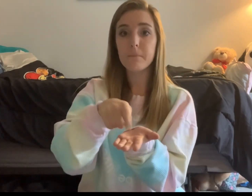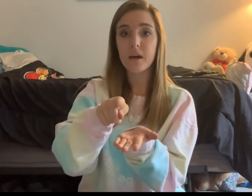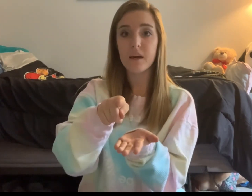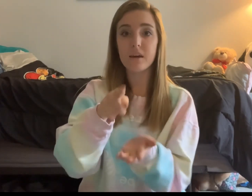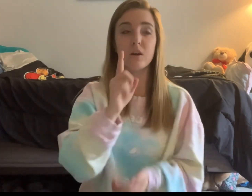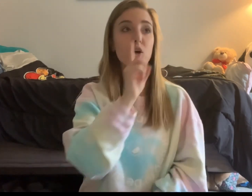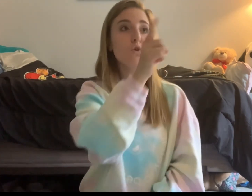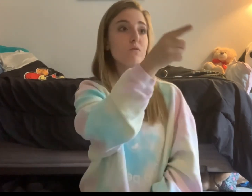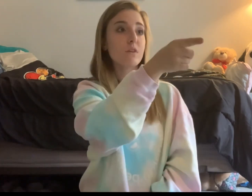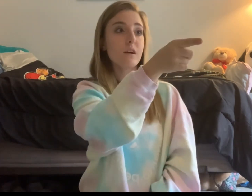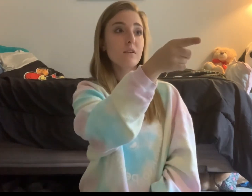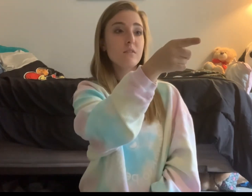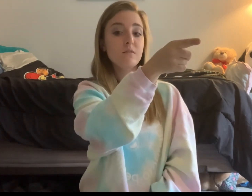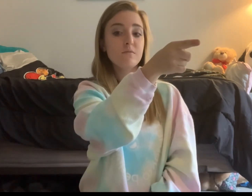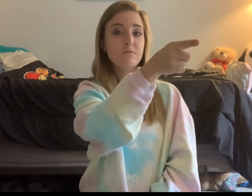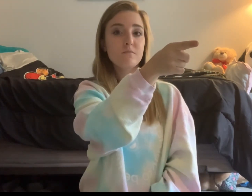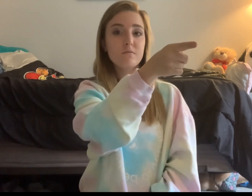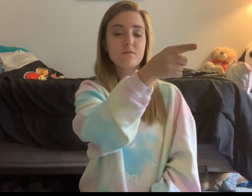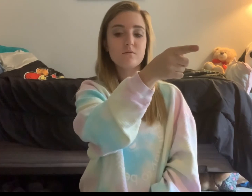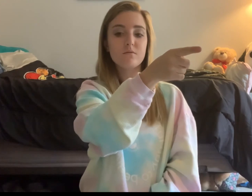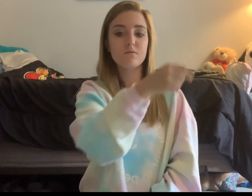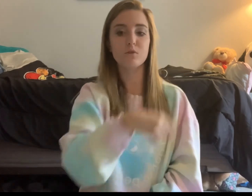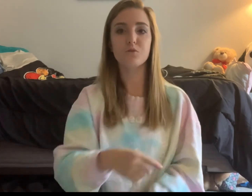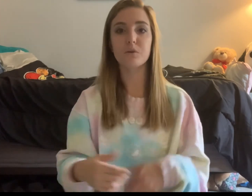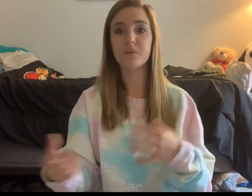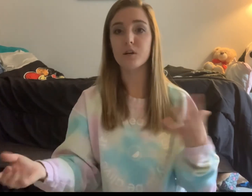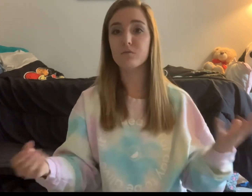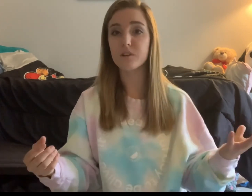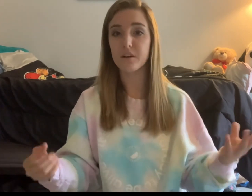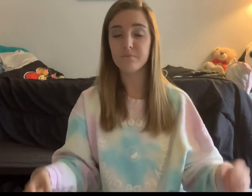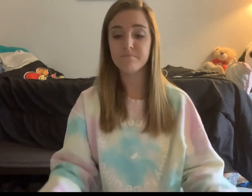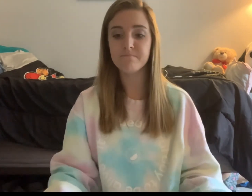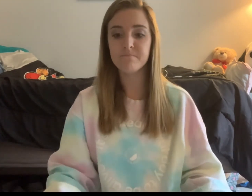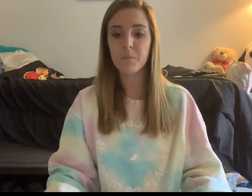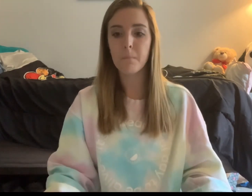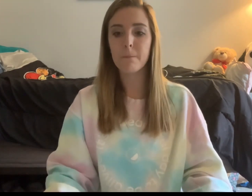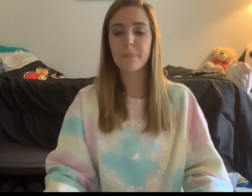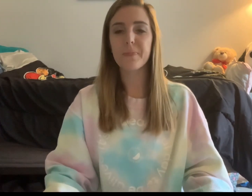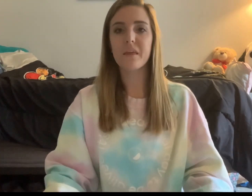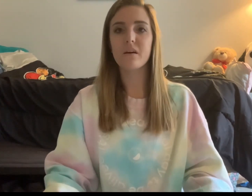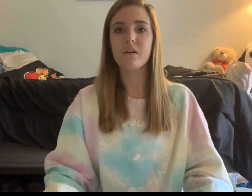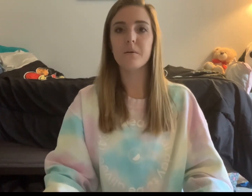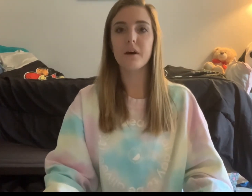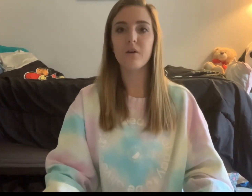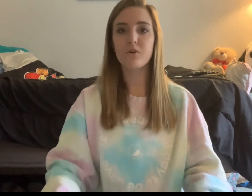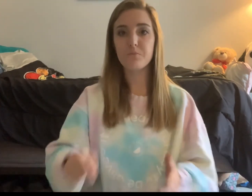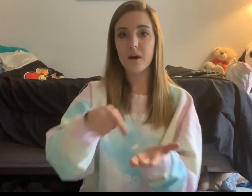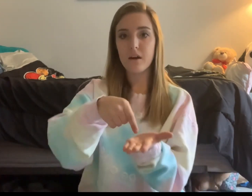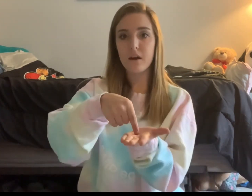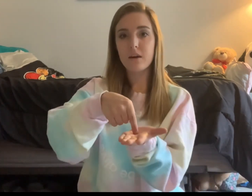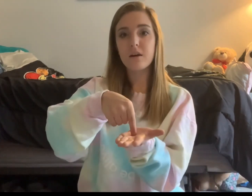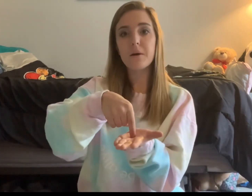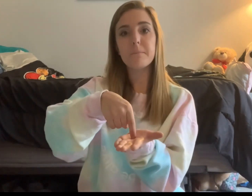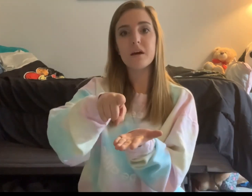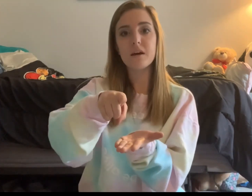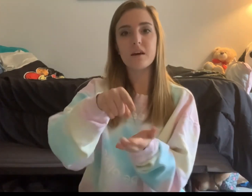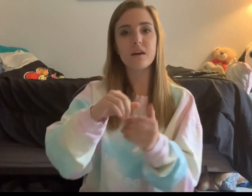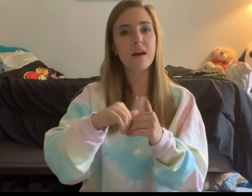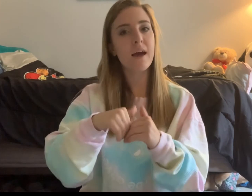pay over there, or you can pay over there. How are you paying? Pay